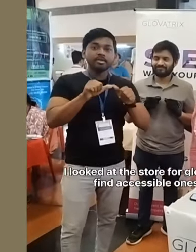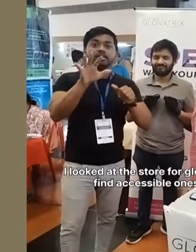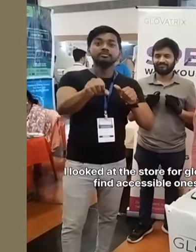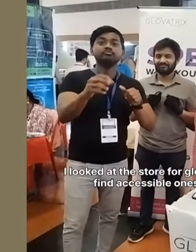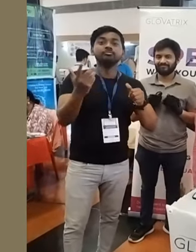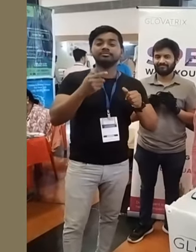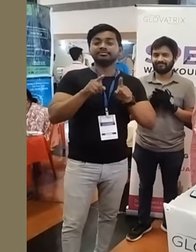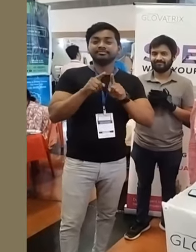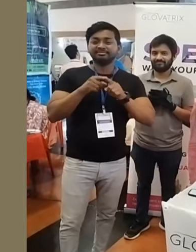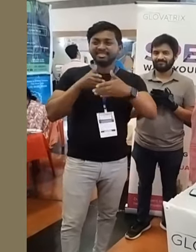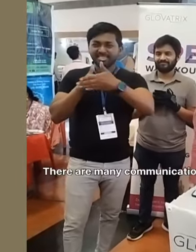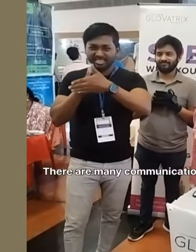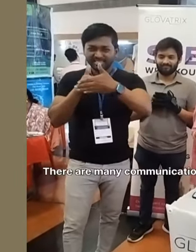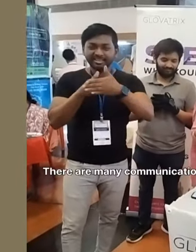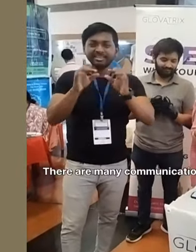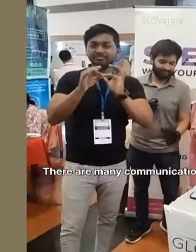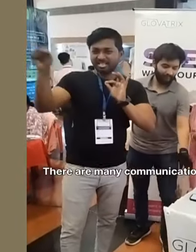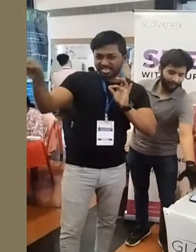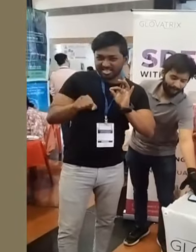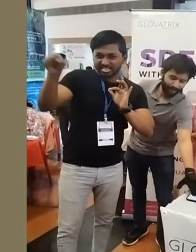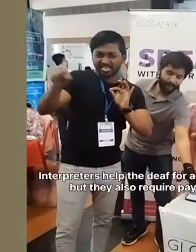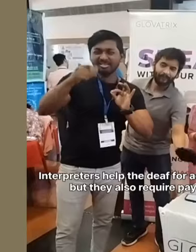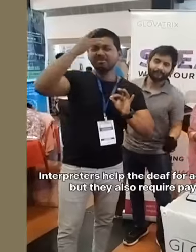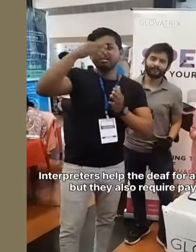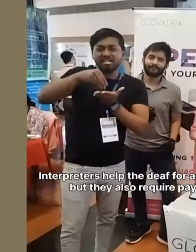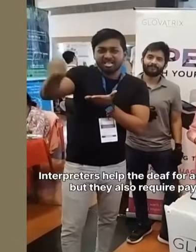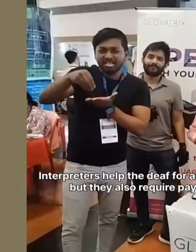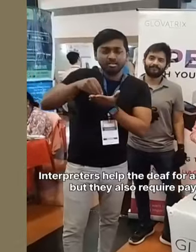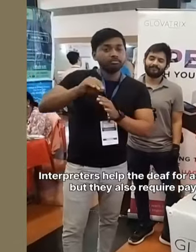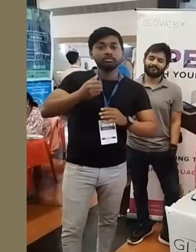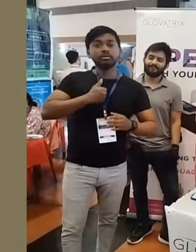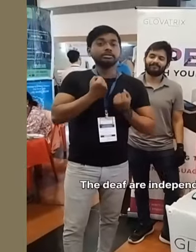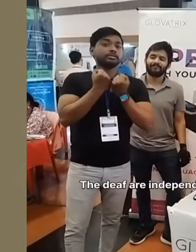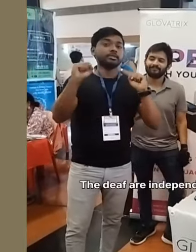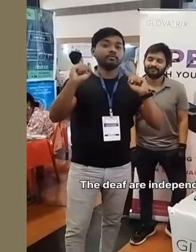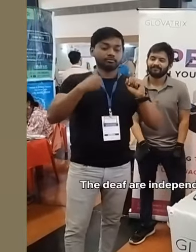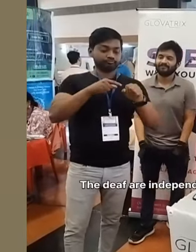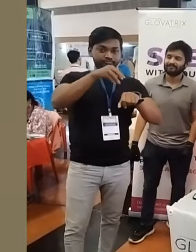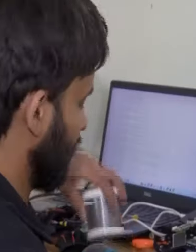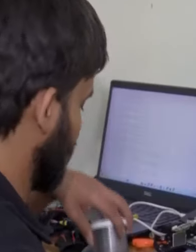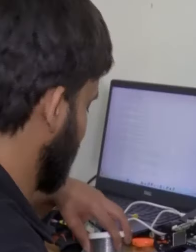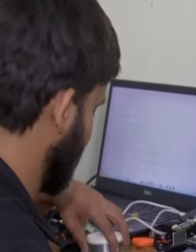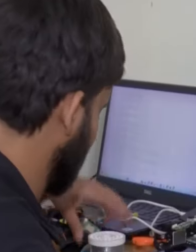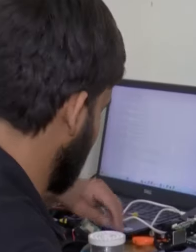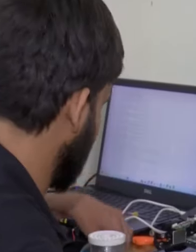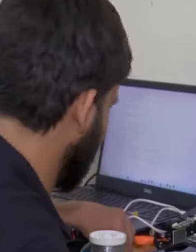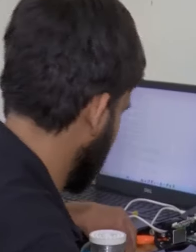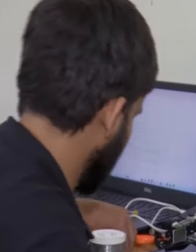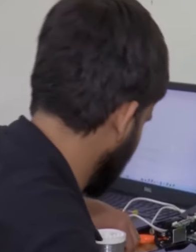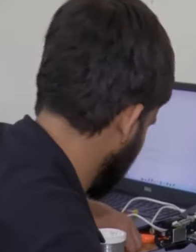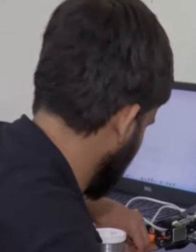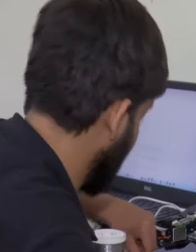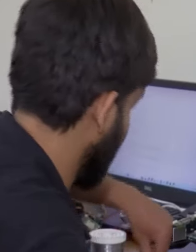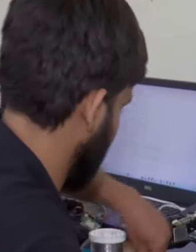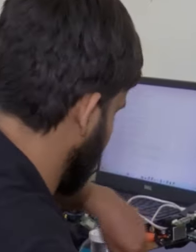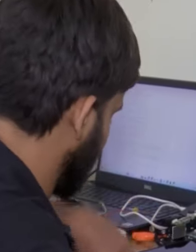talk to. So I started learning sign language to interact with him. And I asked him, "Will you be my friend?" And that made him so, so happy. I